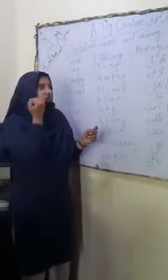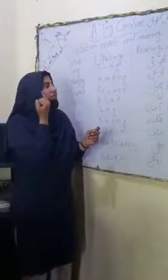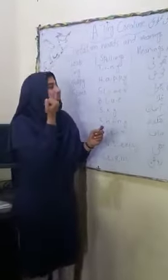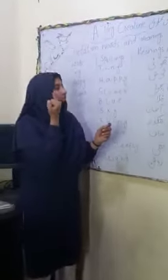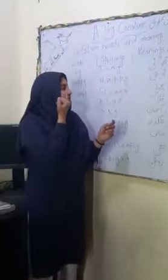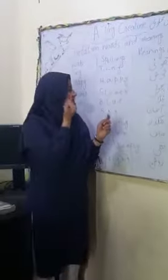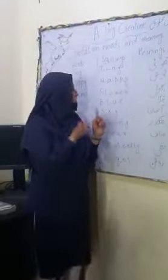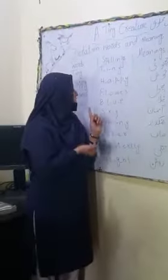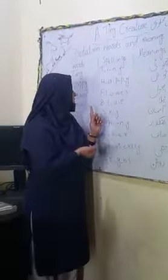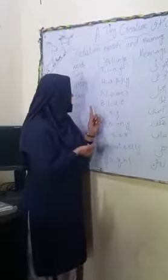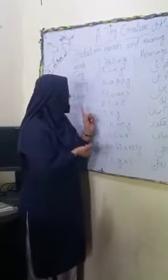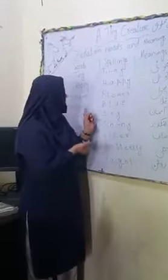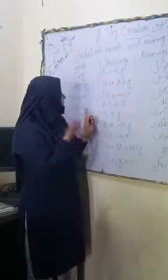blue, B,